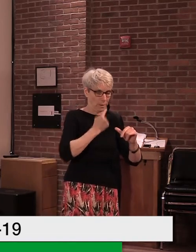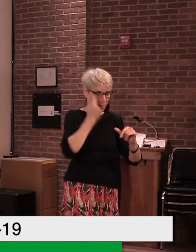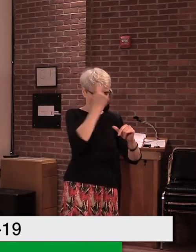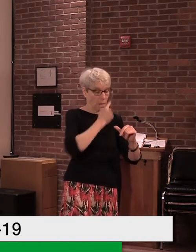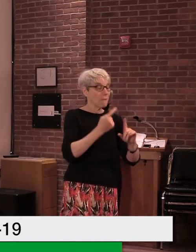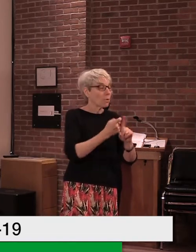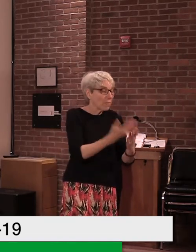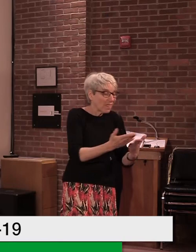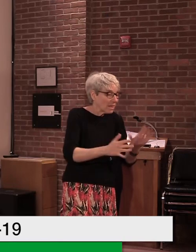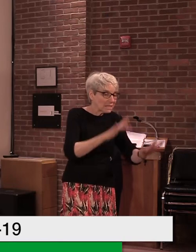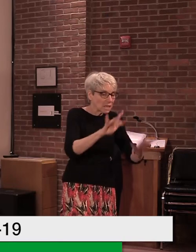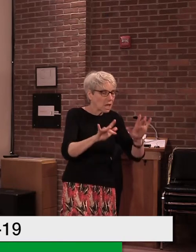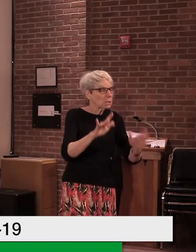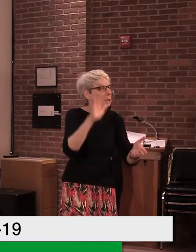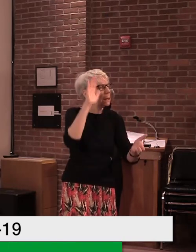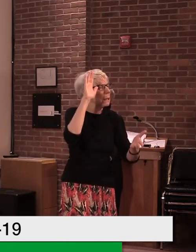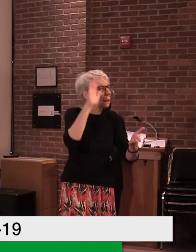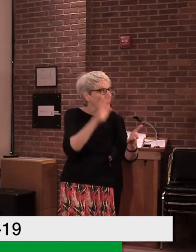objects.